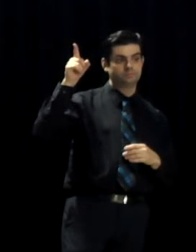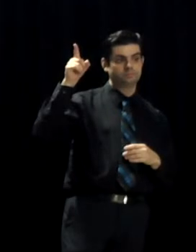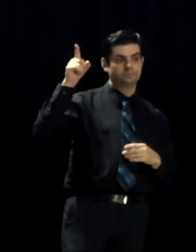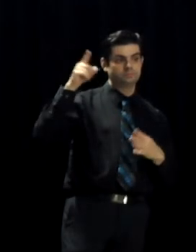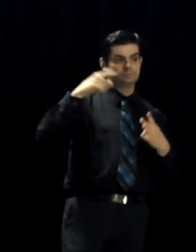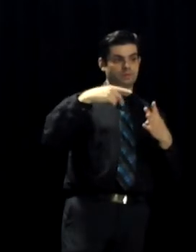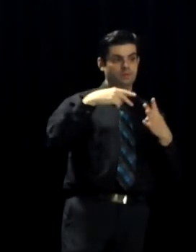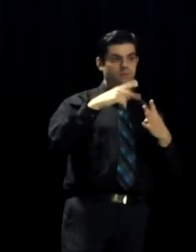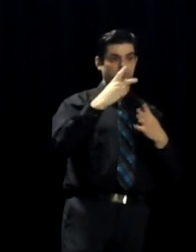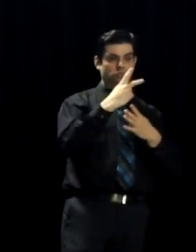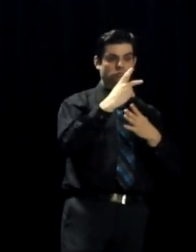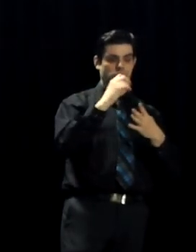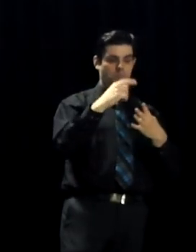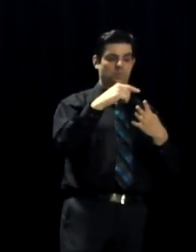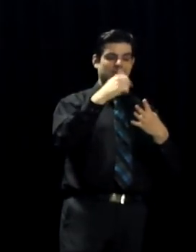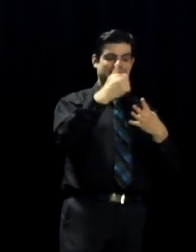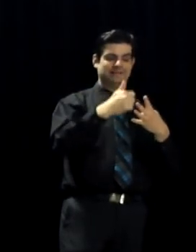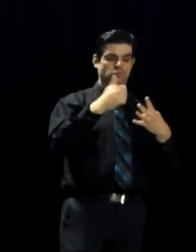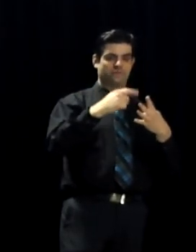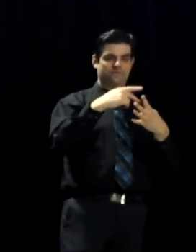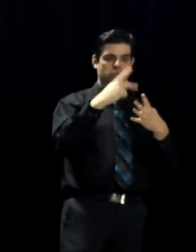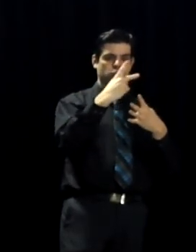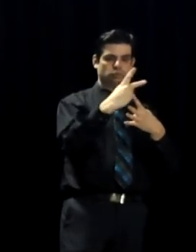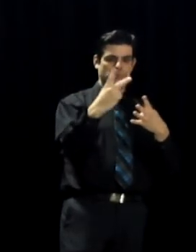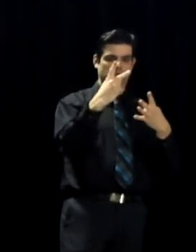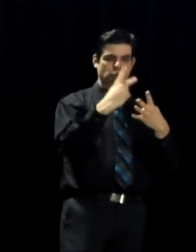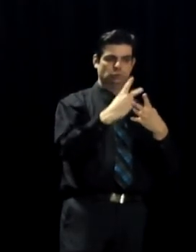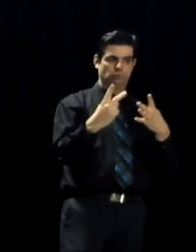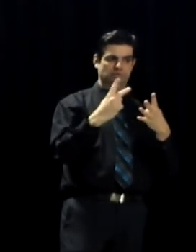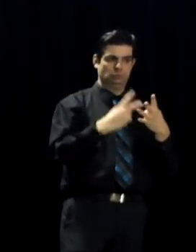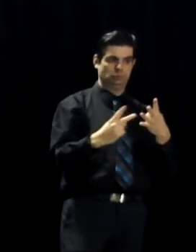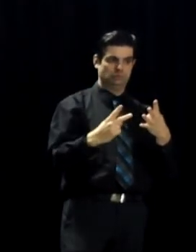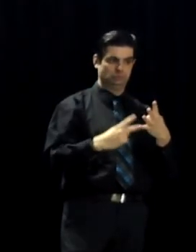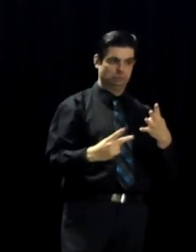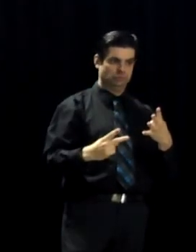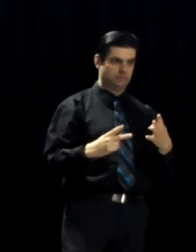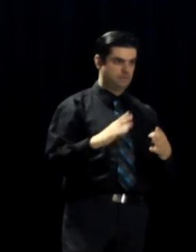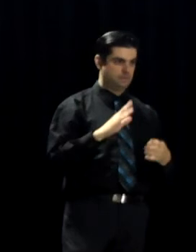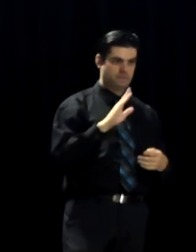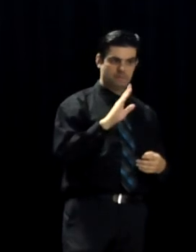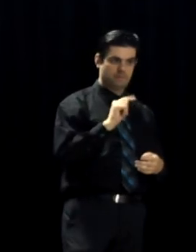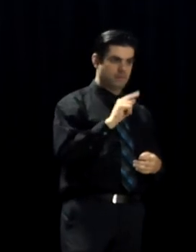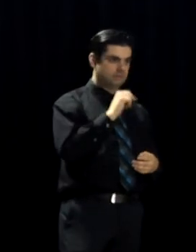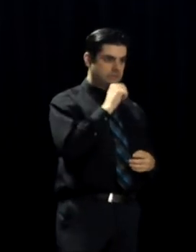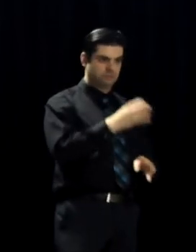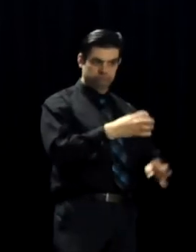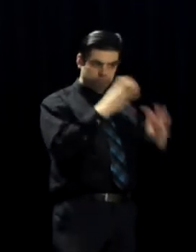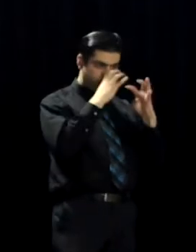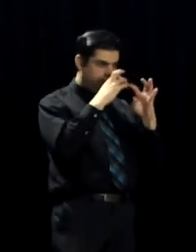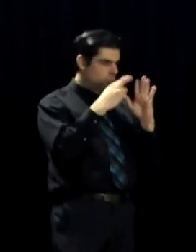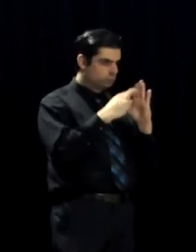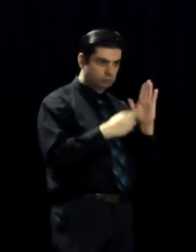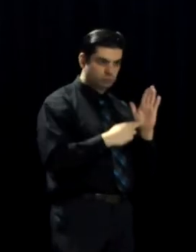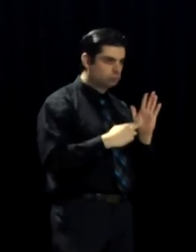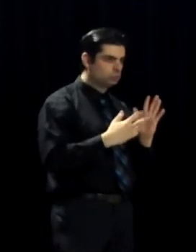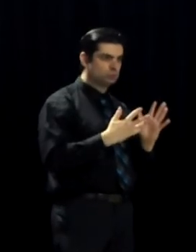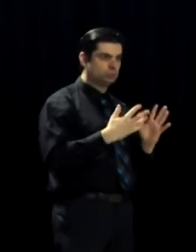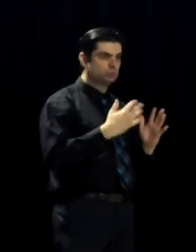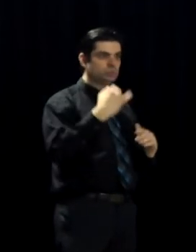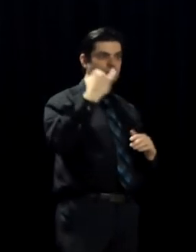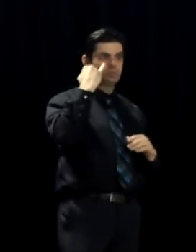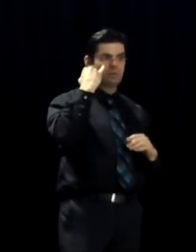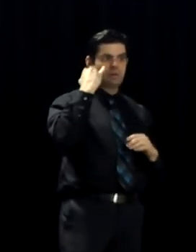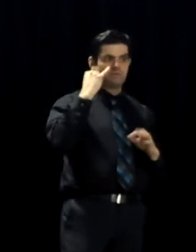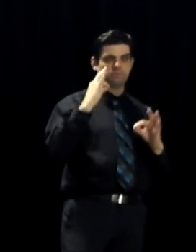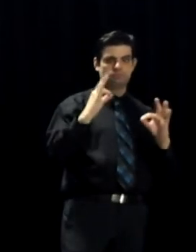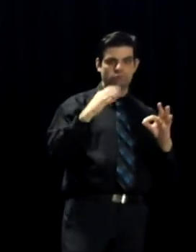fast rule, that if the numbers look good, it could be shorter, but if the infection rate goes up, it could be longer. Do you have a sense